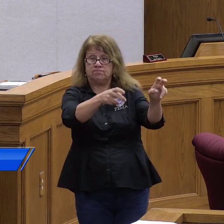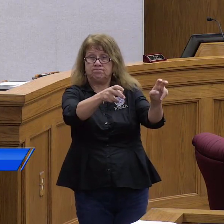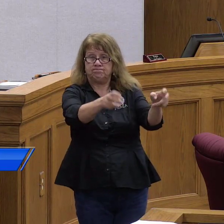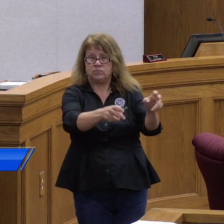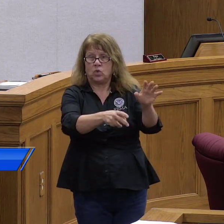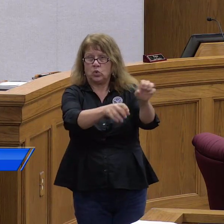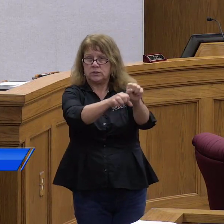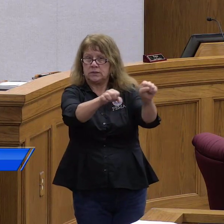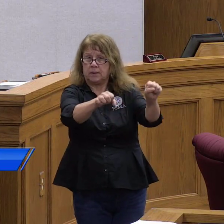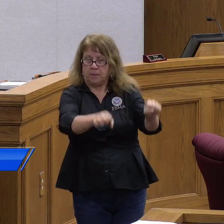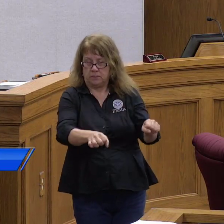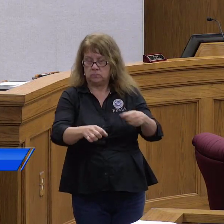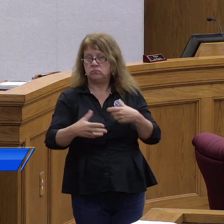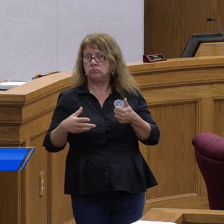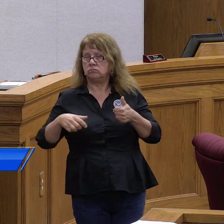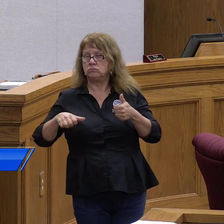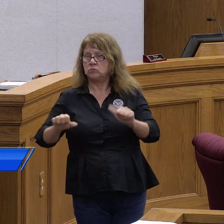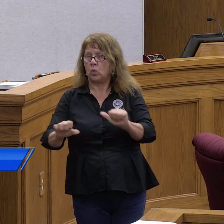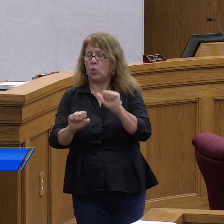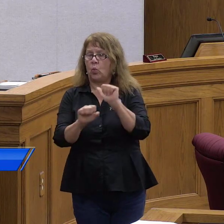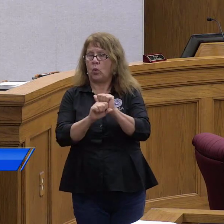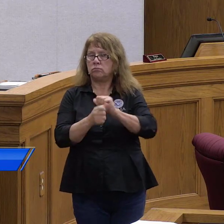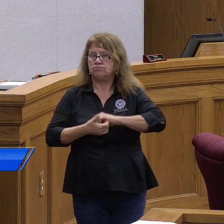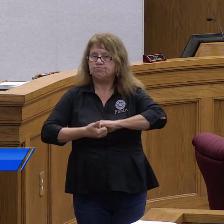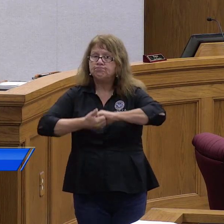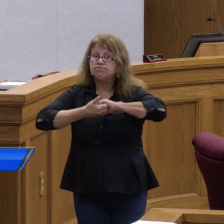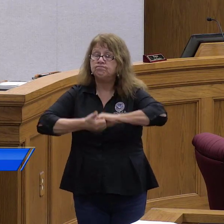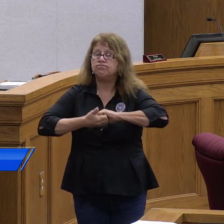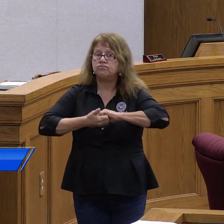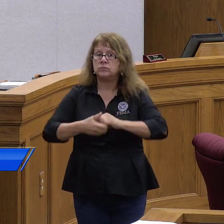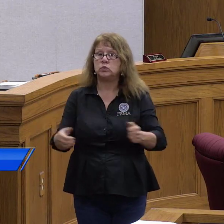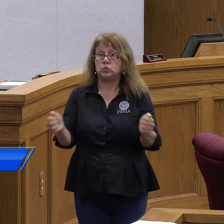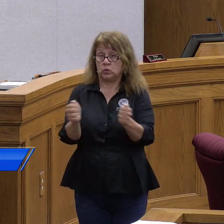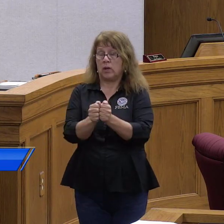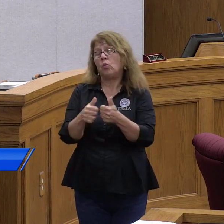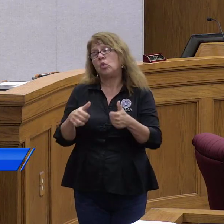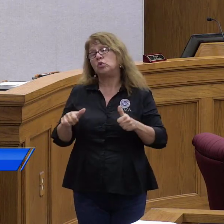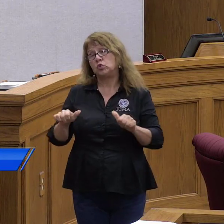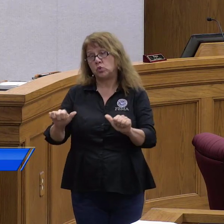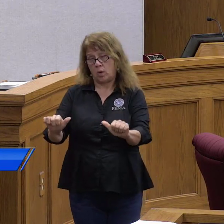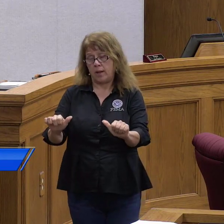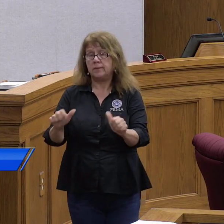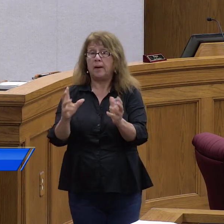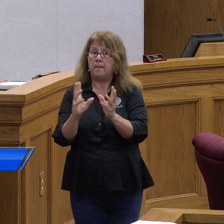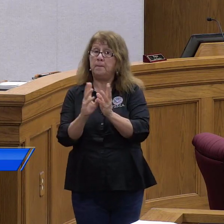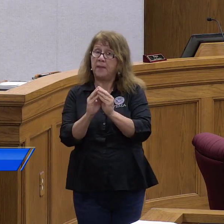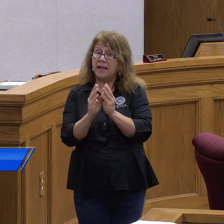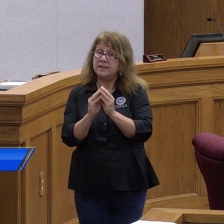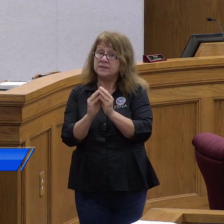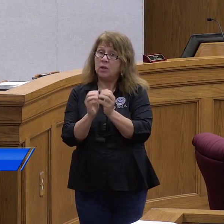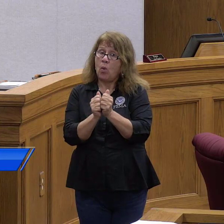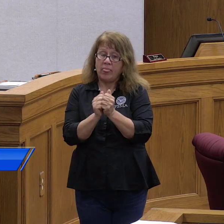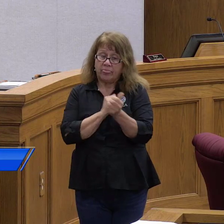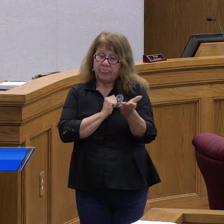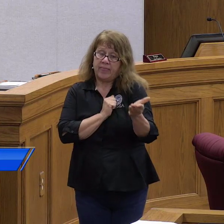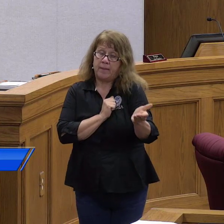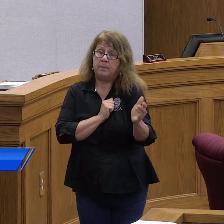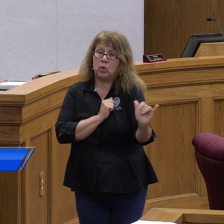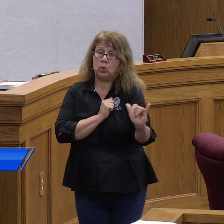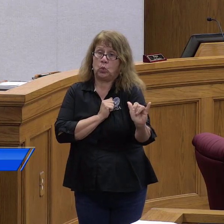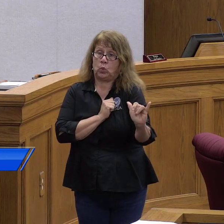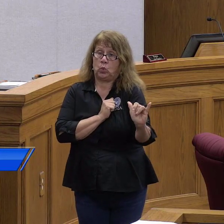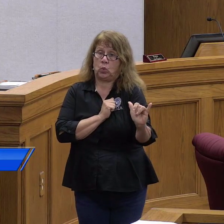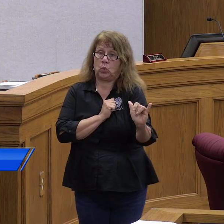I do know that we're trying to work together, and we have been in some meetings with them to